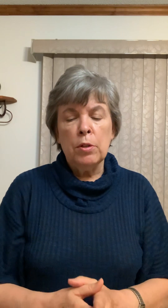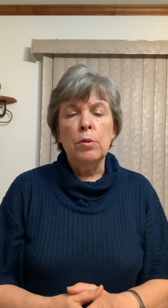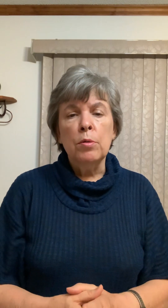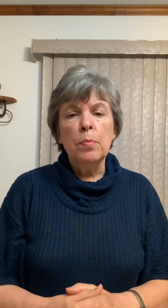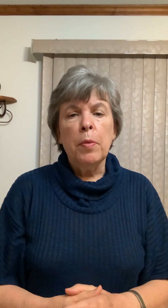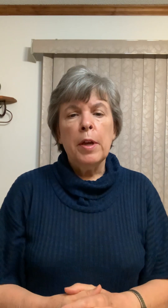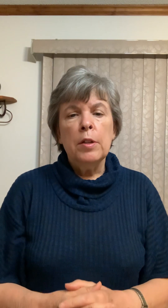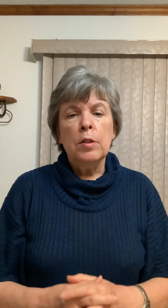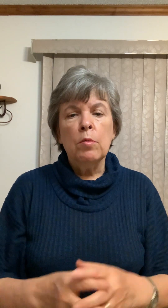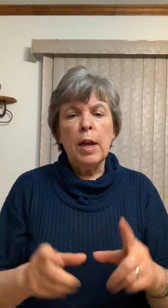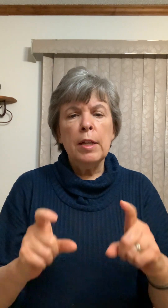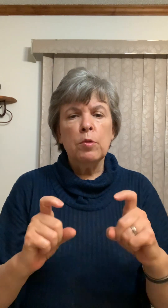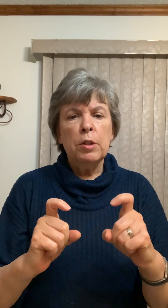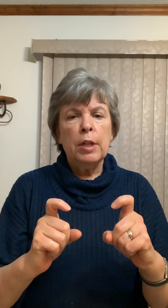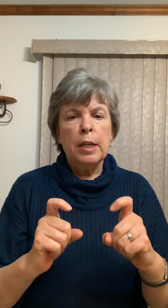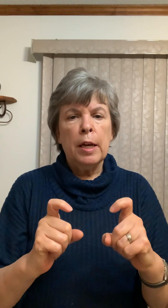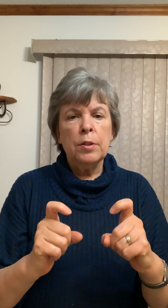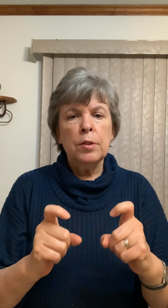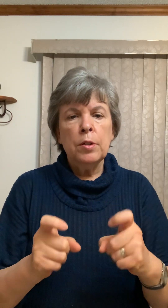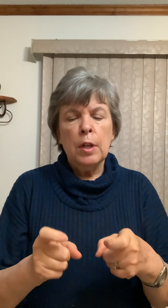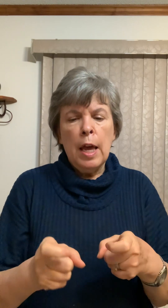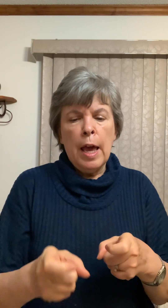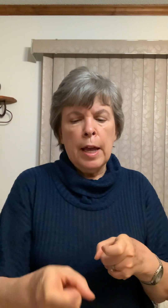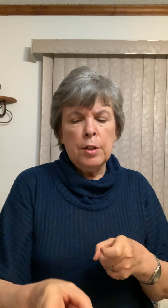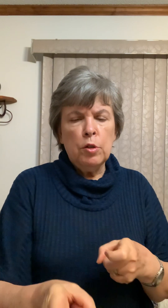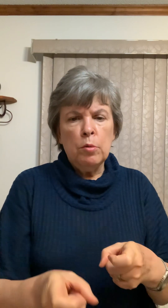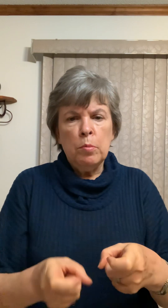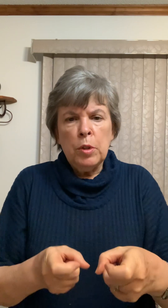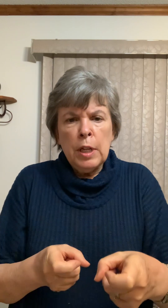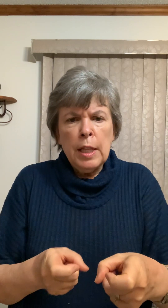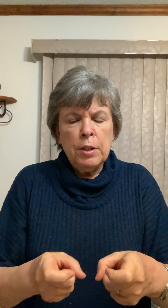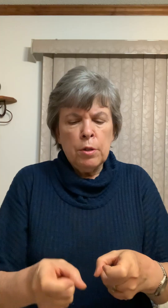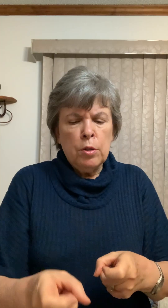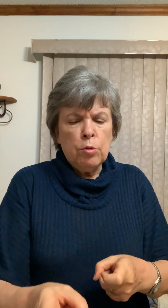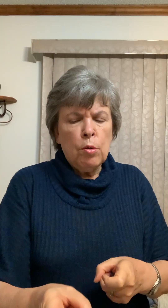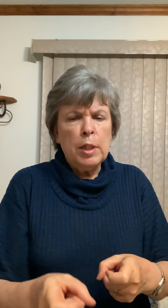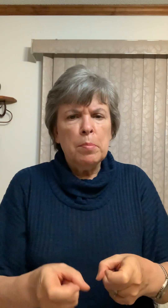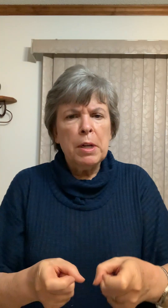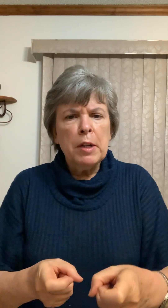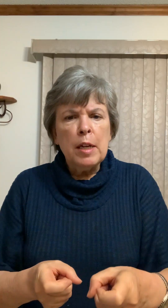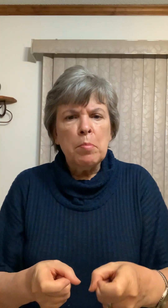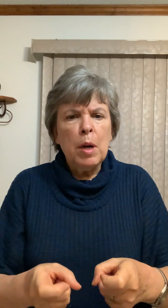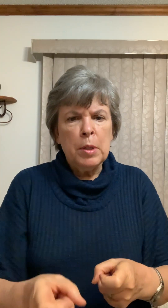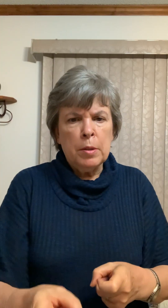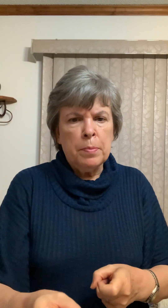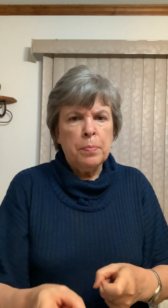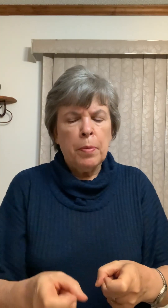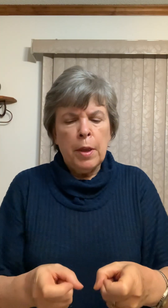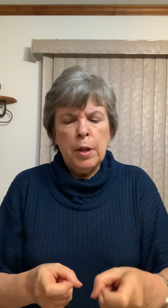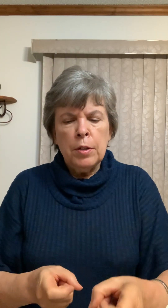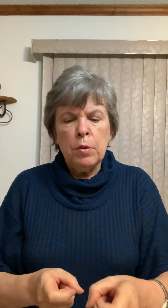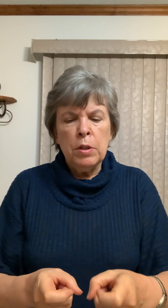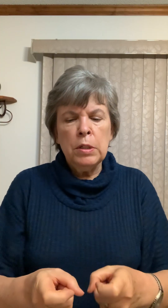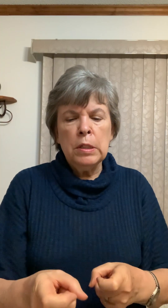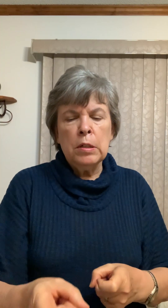2. So rain is where you take X's and you pretend like you're controlling a marionette puppet. So this is the sign